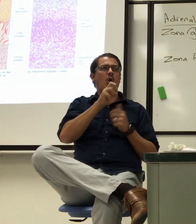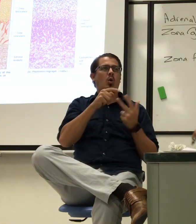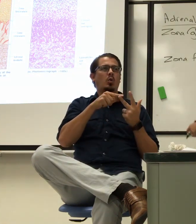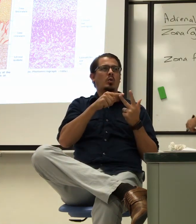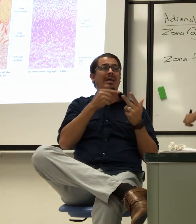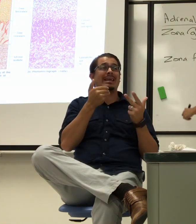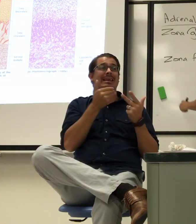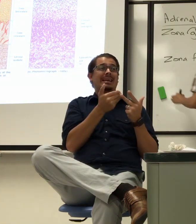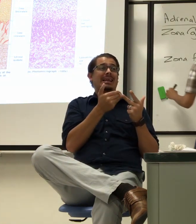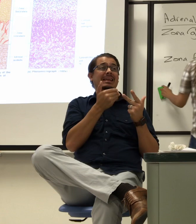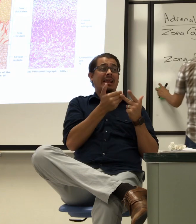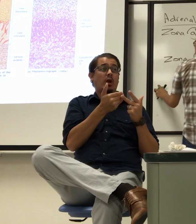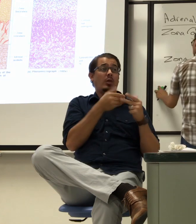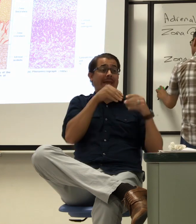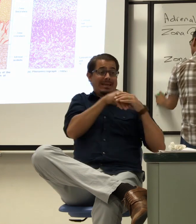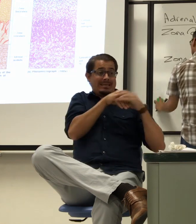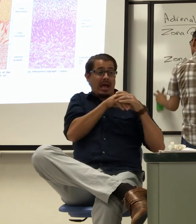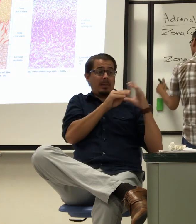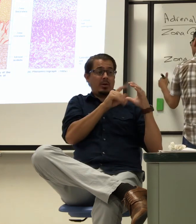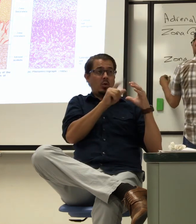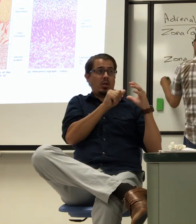medulla is zona